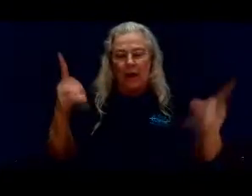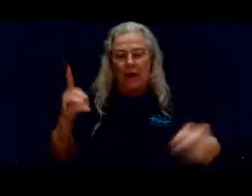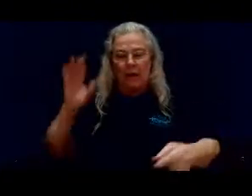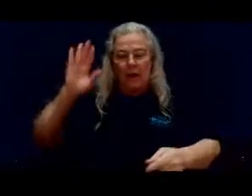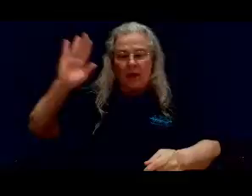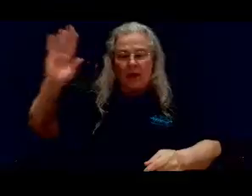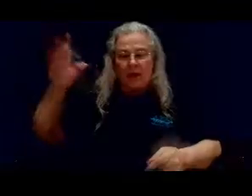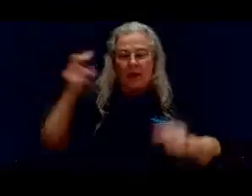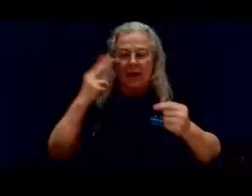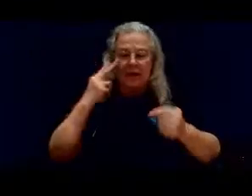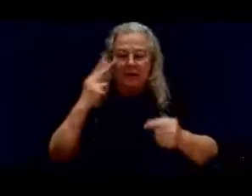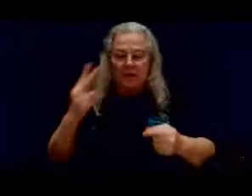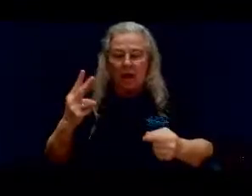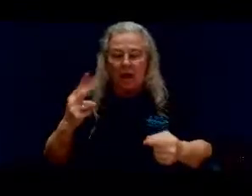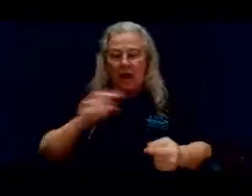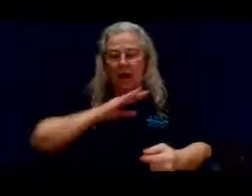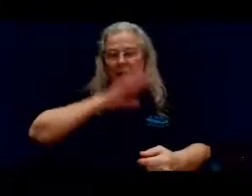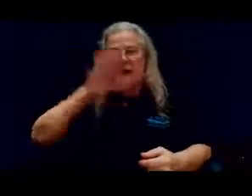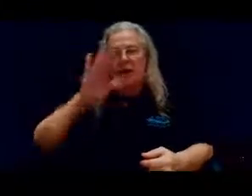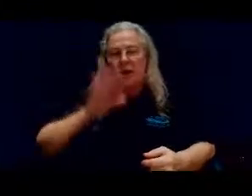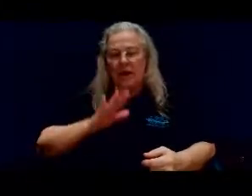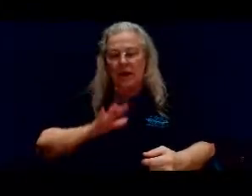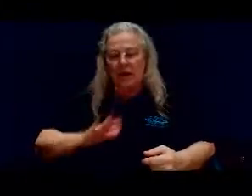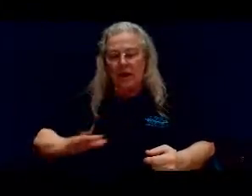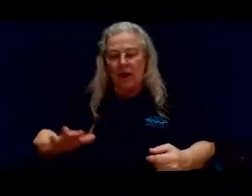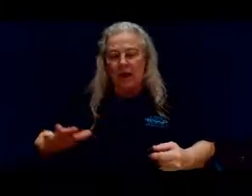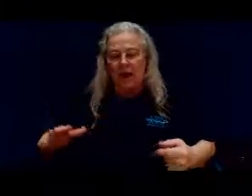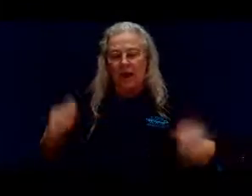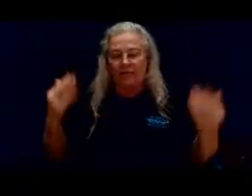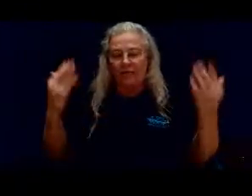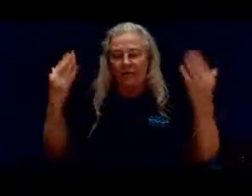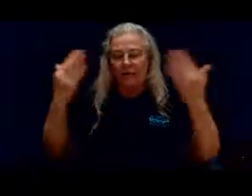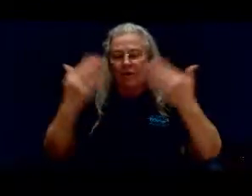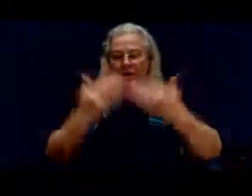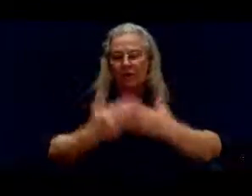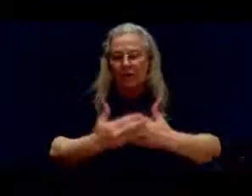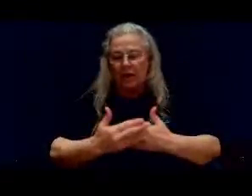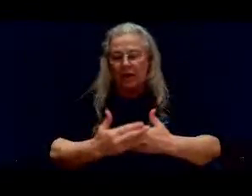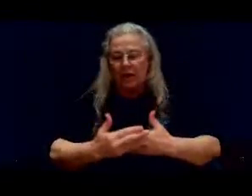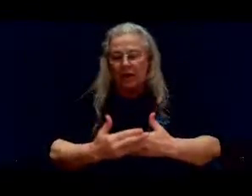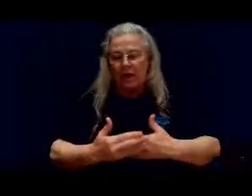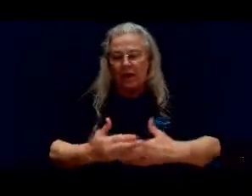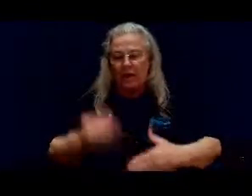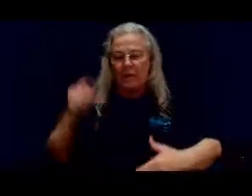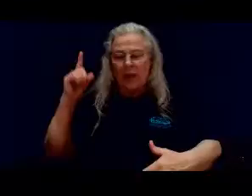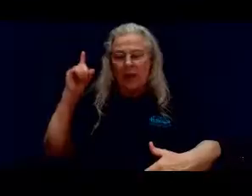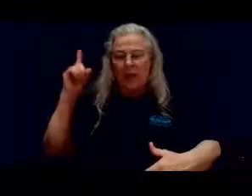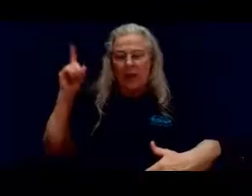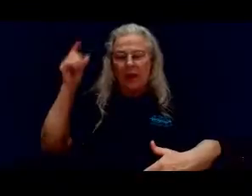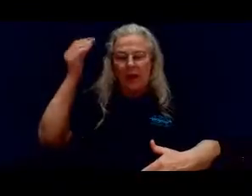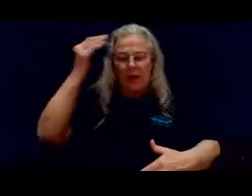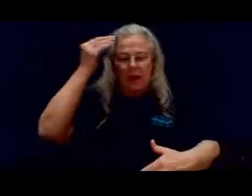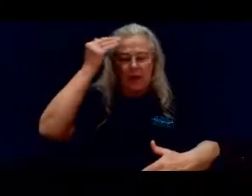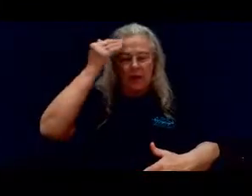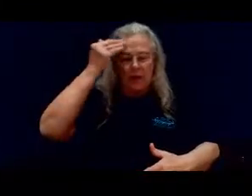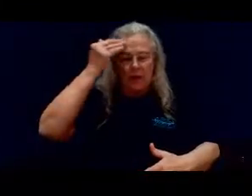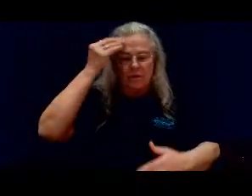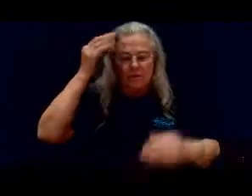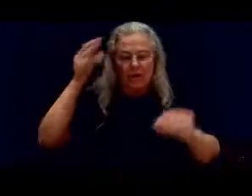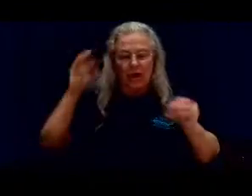waketh, His sight is never dim. He knows